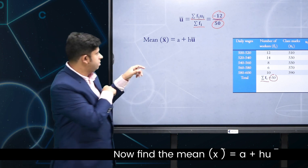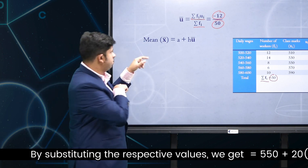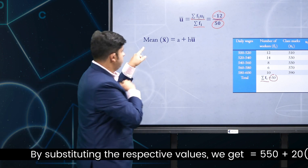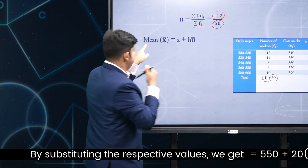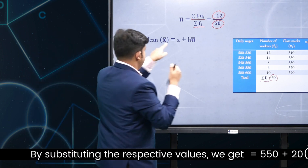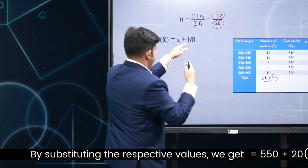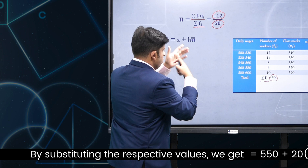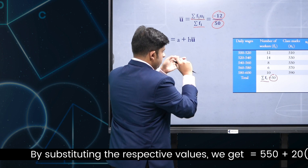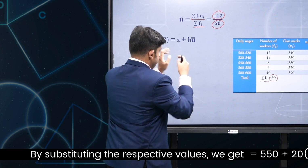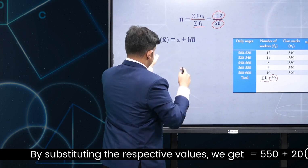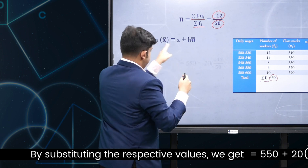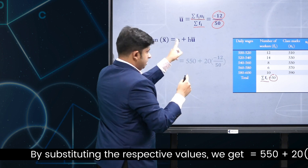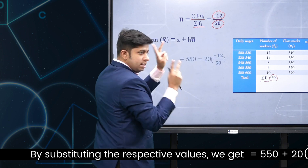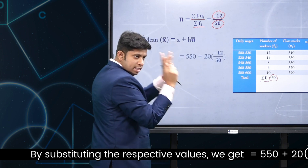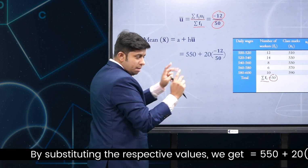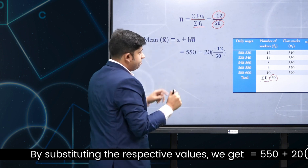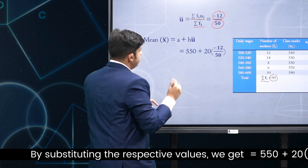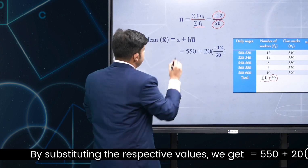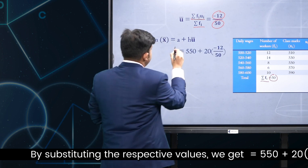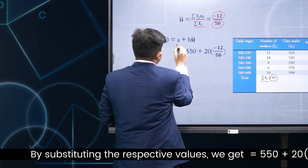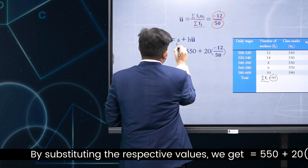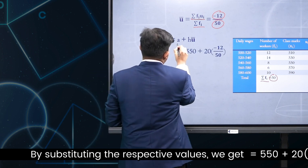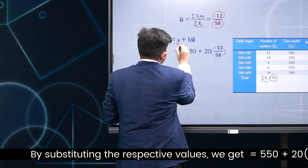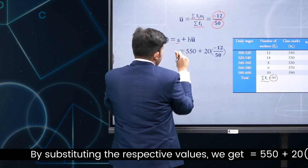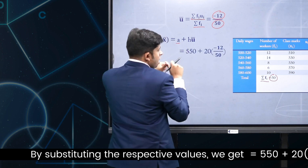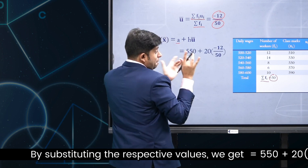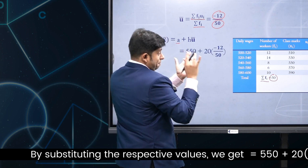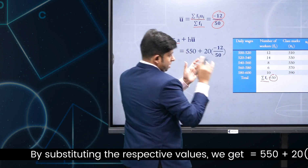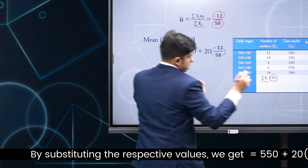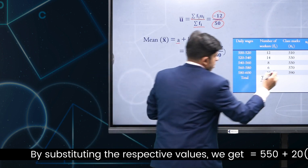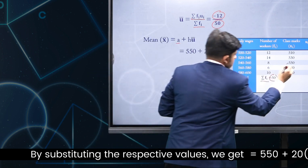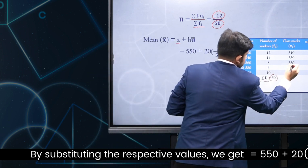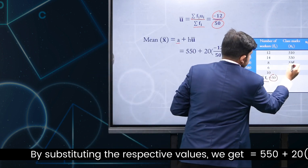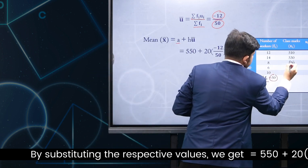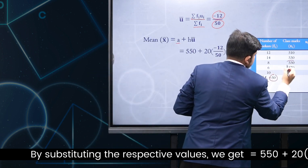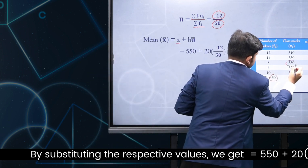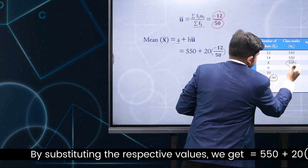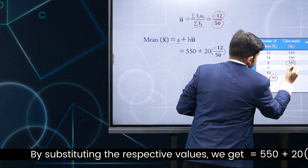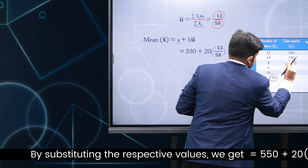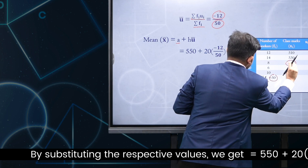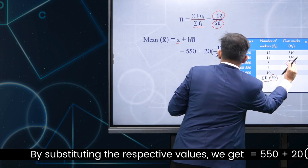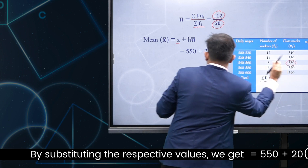By substituting the respective values, we get 550 plus 20 into minus 12 by 50.